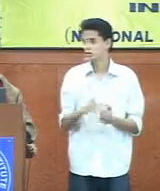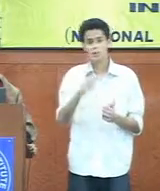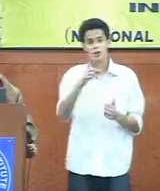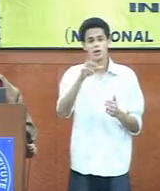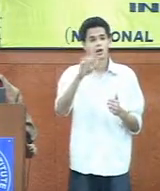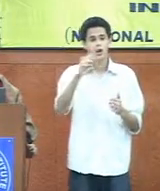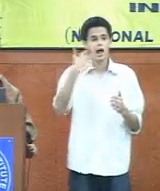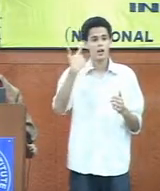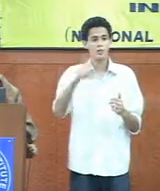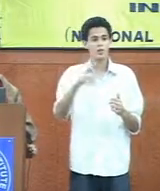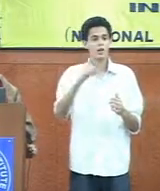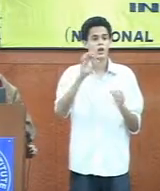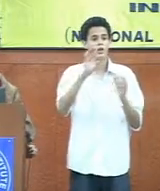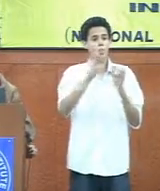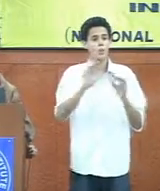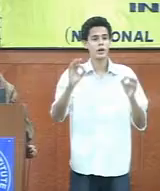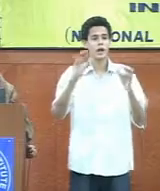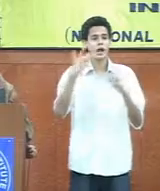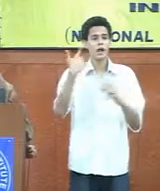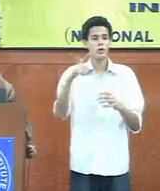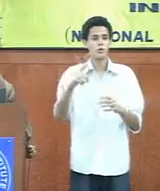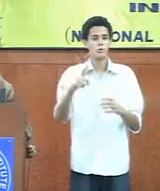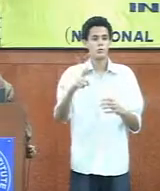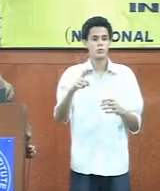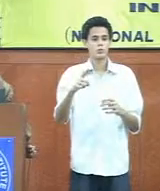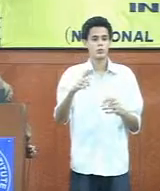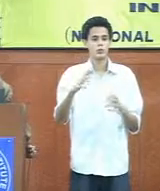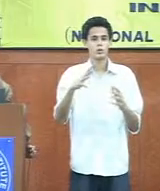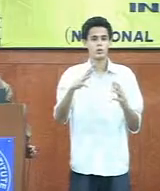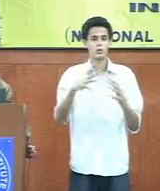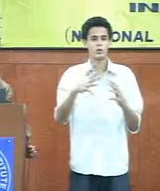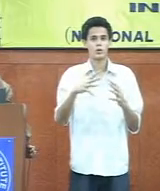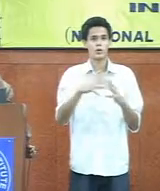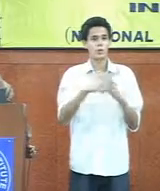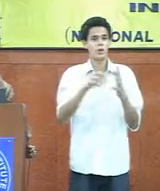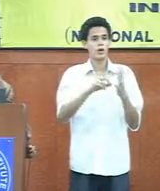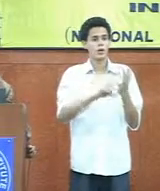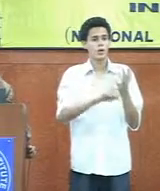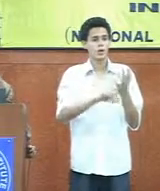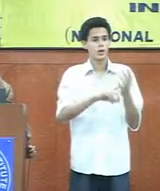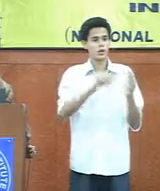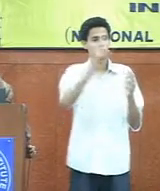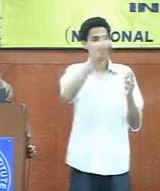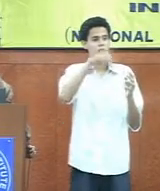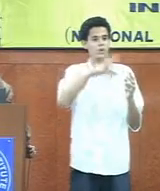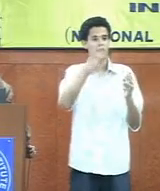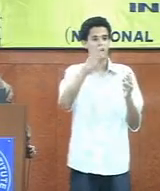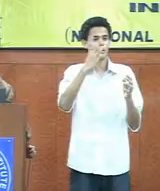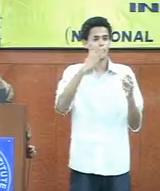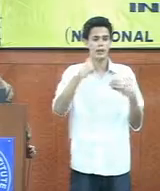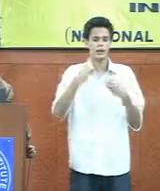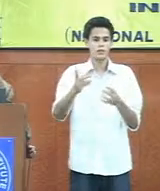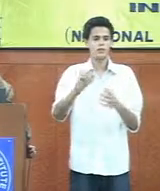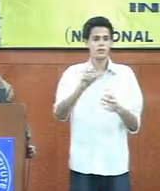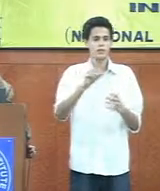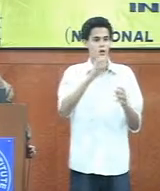you are not allowed, no person is allowed to will more than 1/3 of their